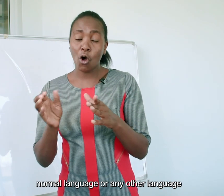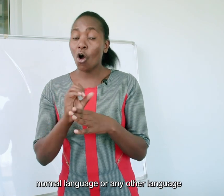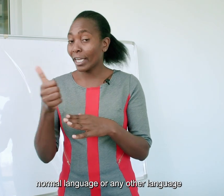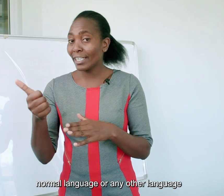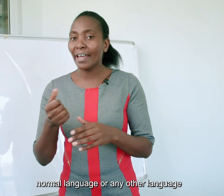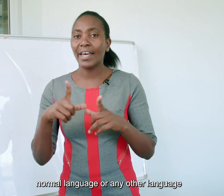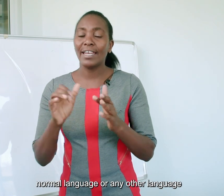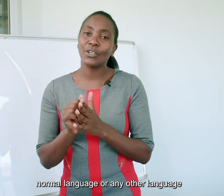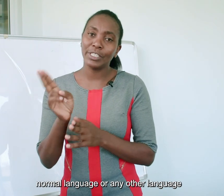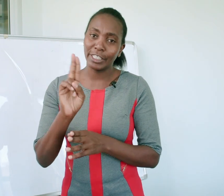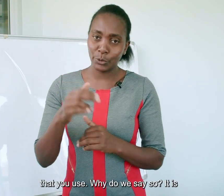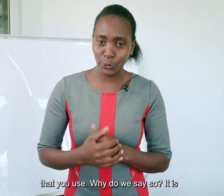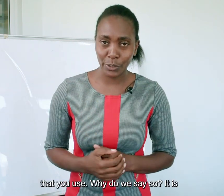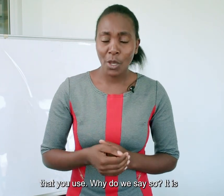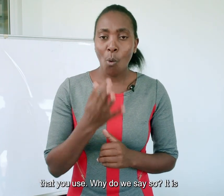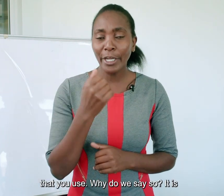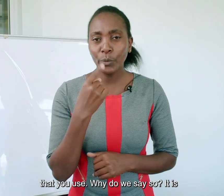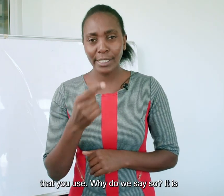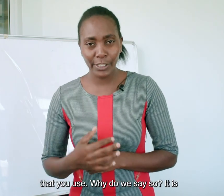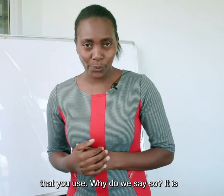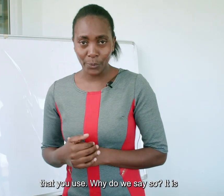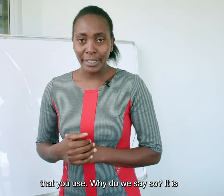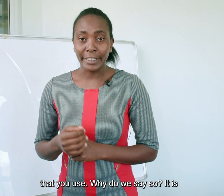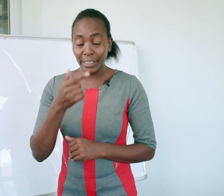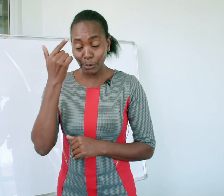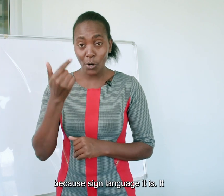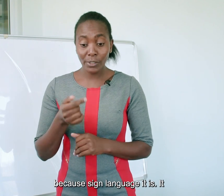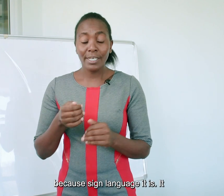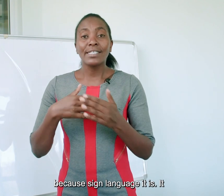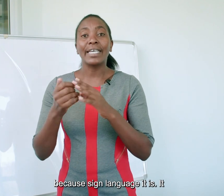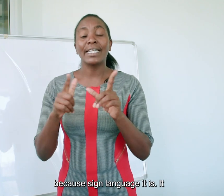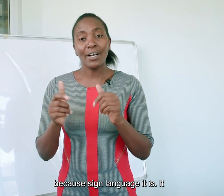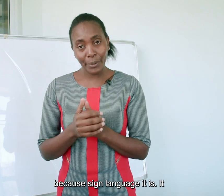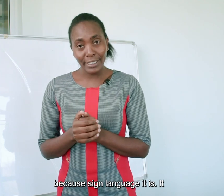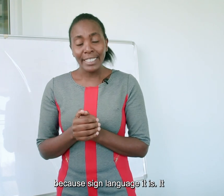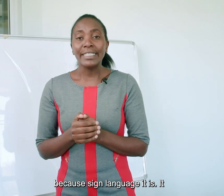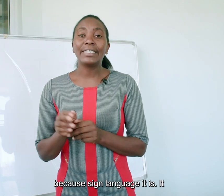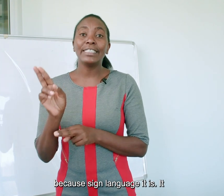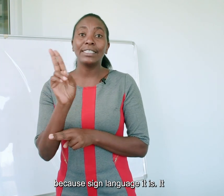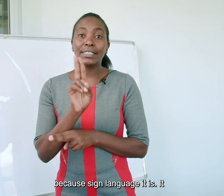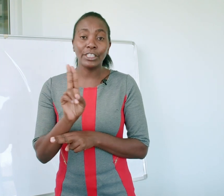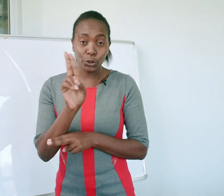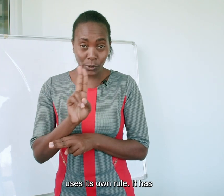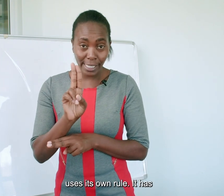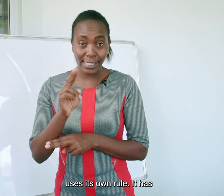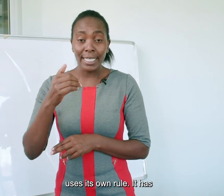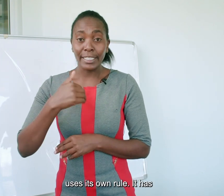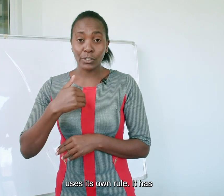or any other language that we use. Why do we say so? It is because sign language, it uses its